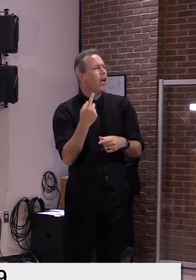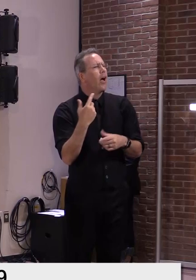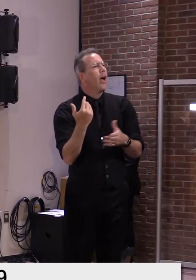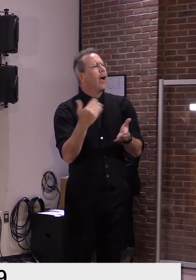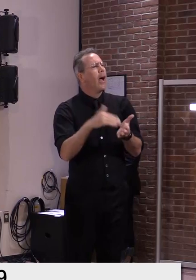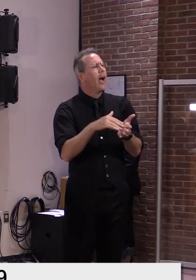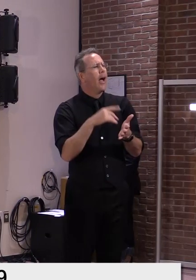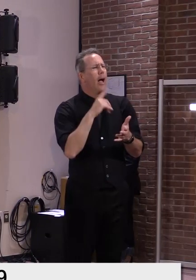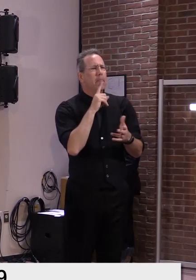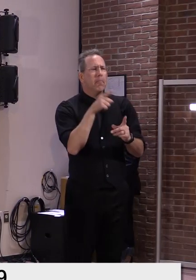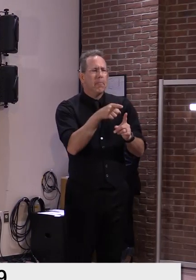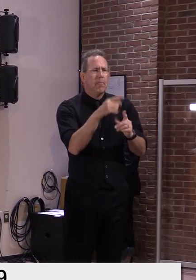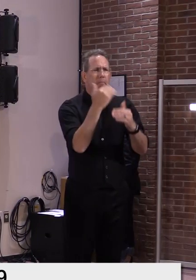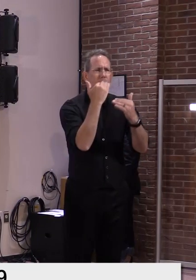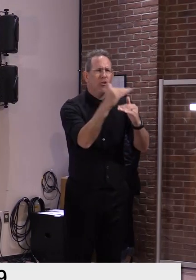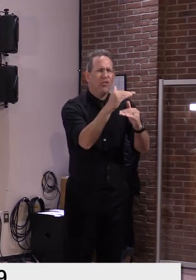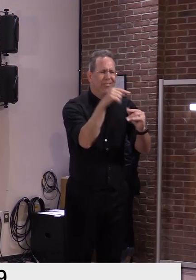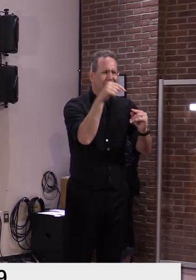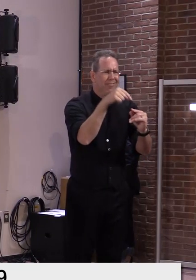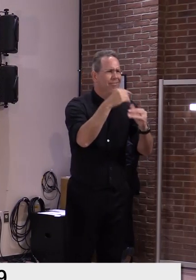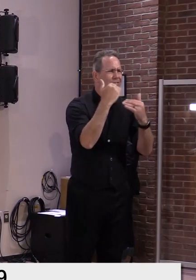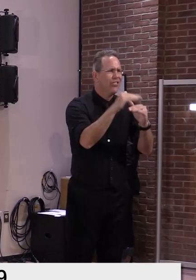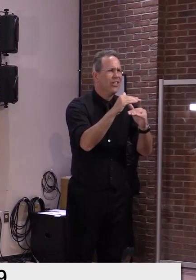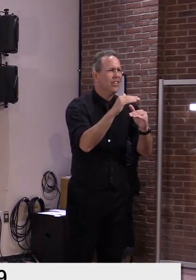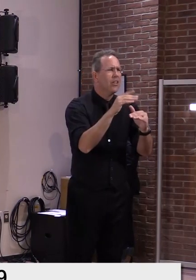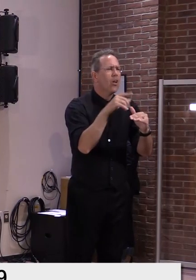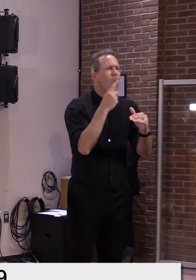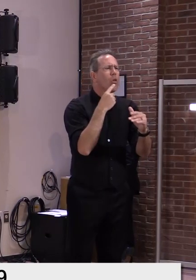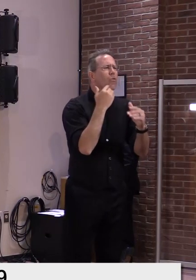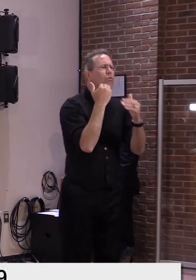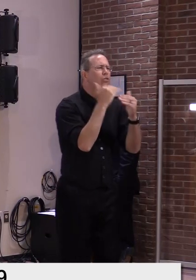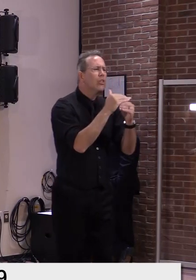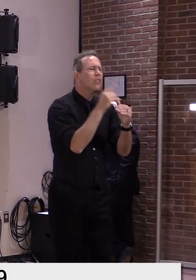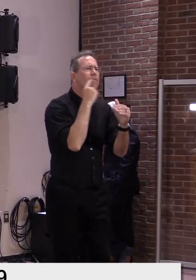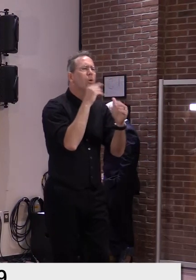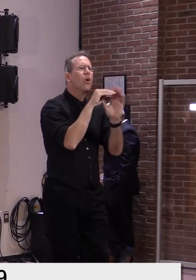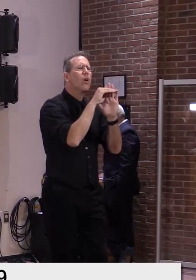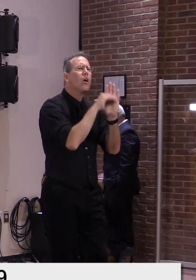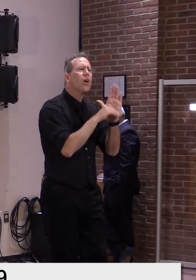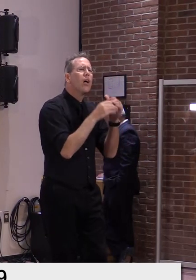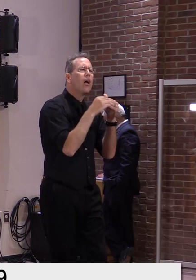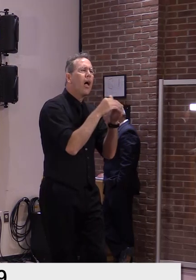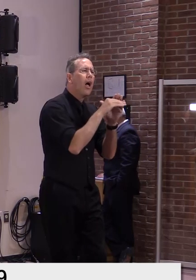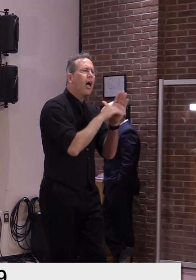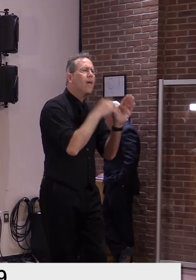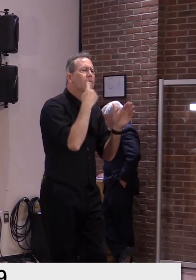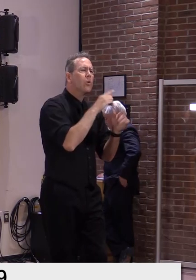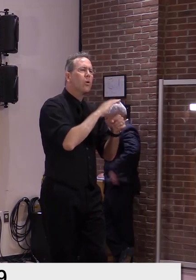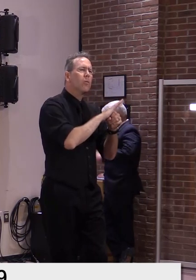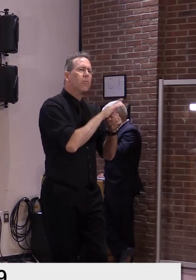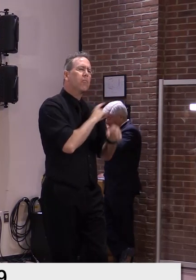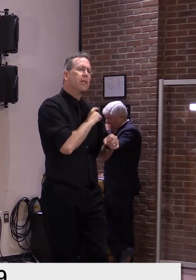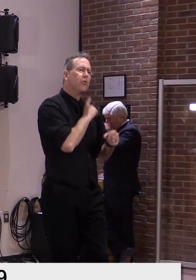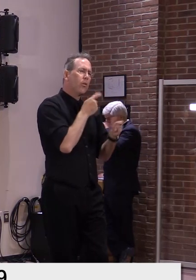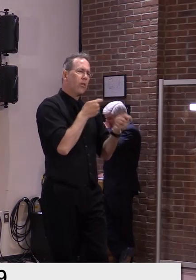They are compliance efforts to ensure that our operations comply with the Vermont Forward guidance.